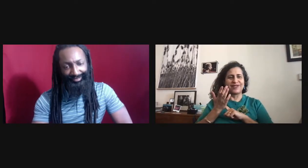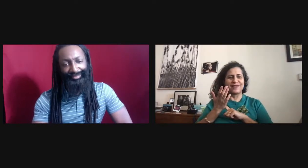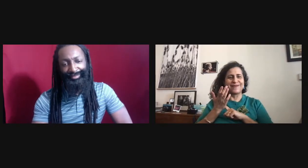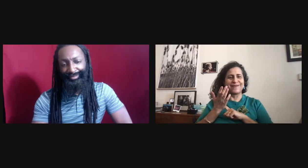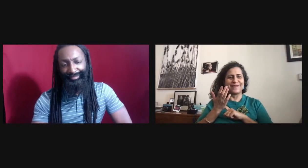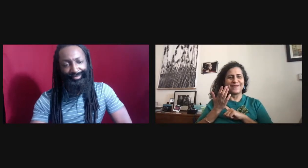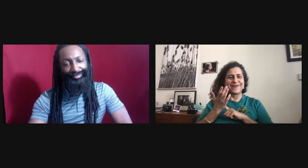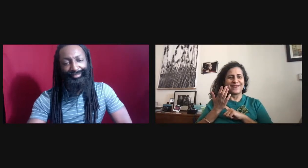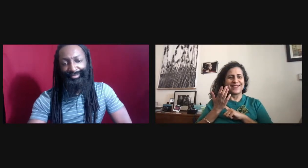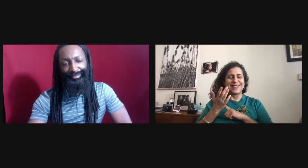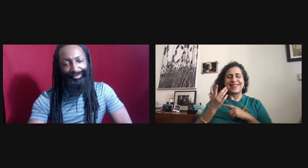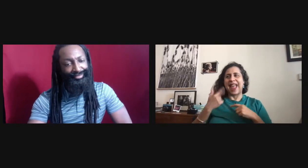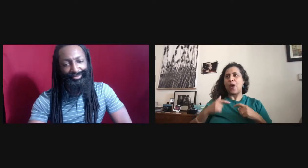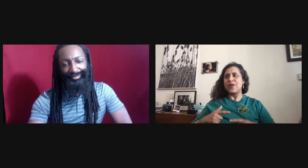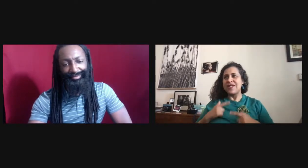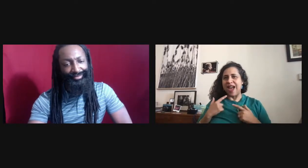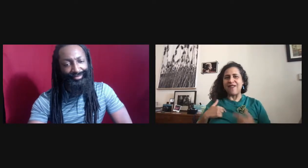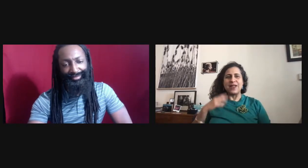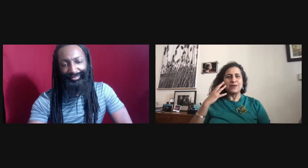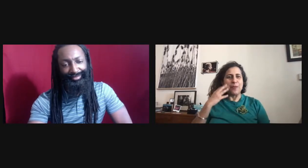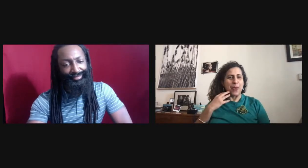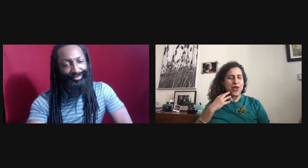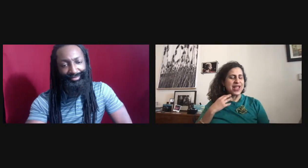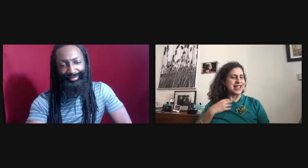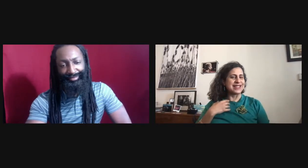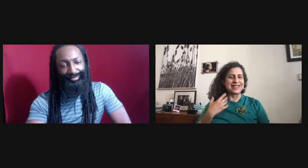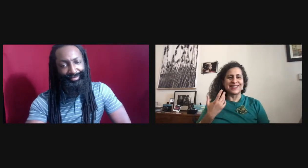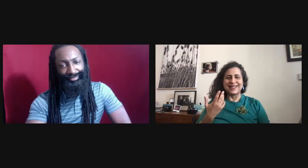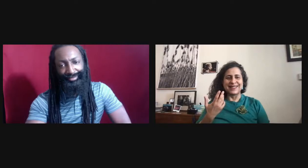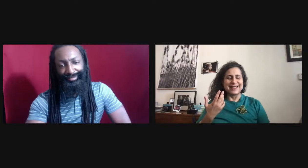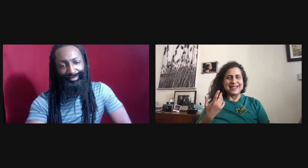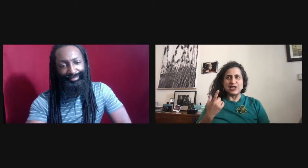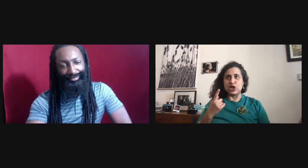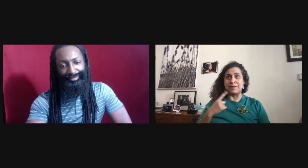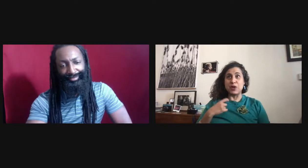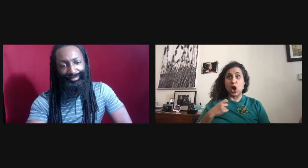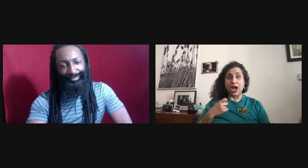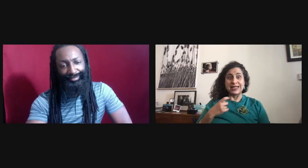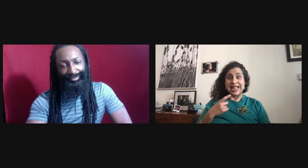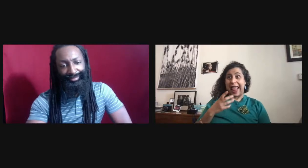story face value, you know, and didn't understand our perspective, our life experience.